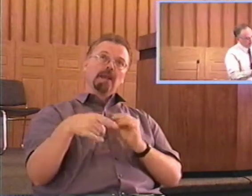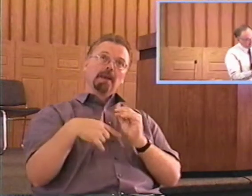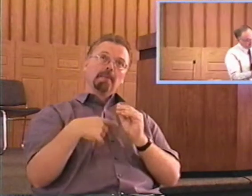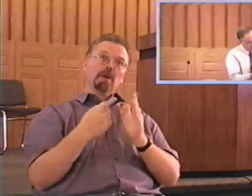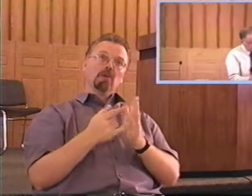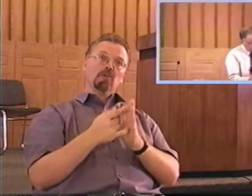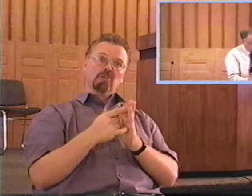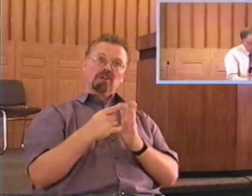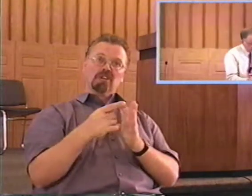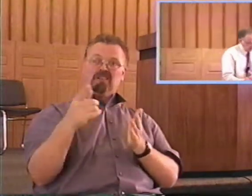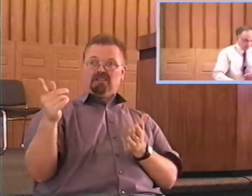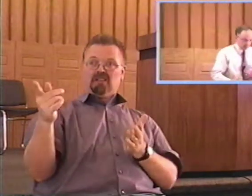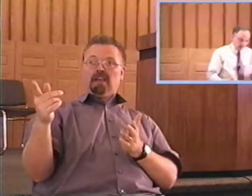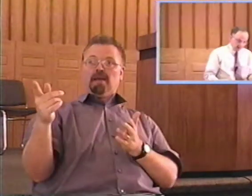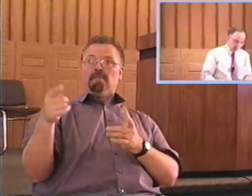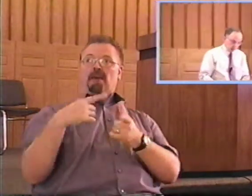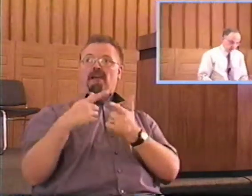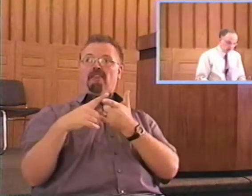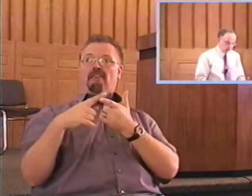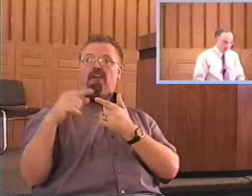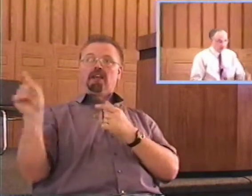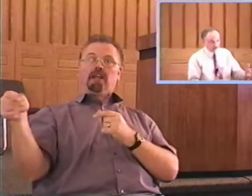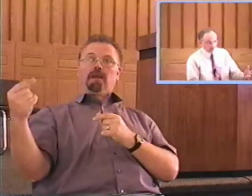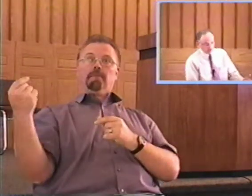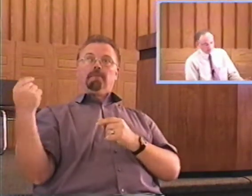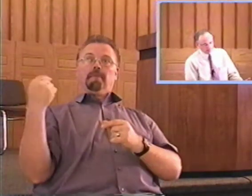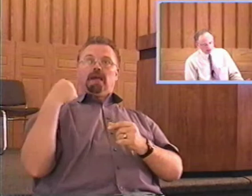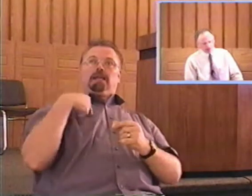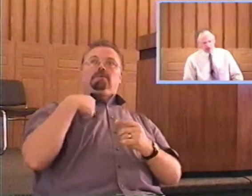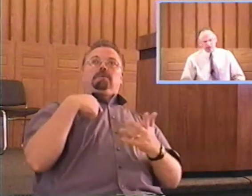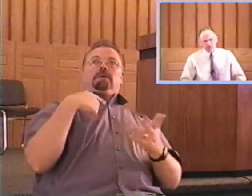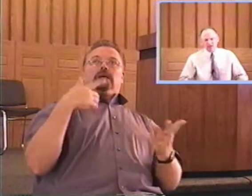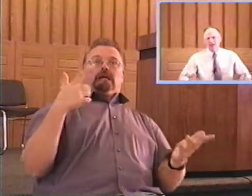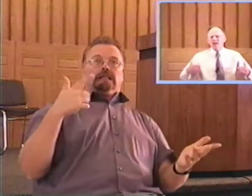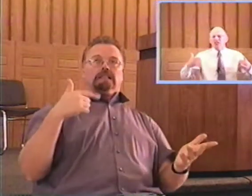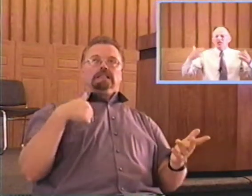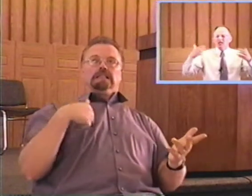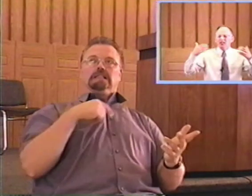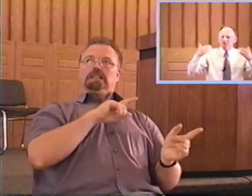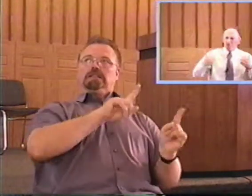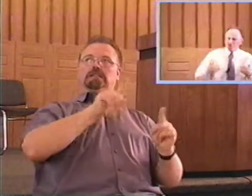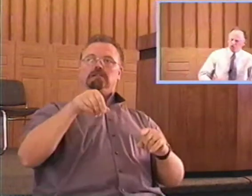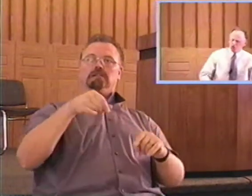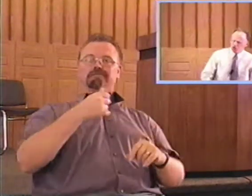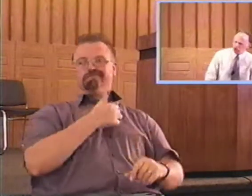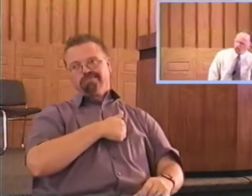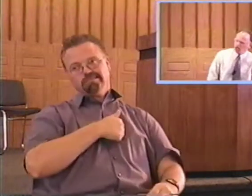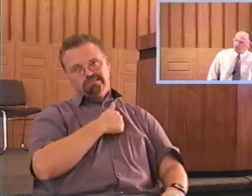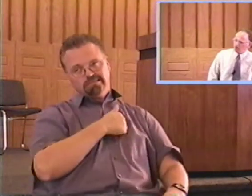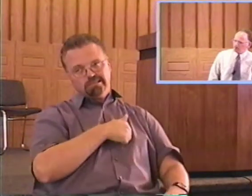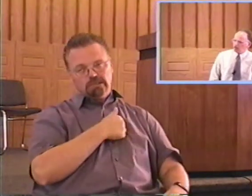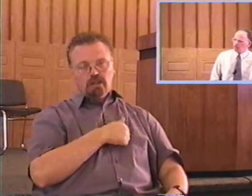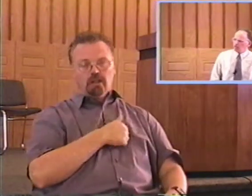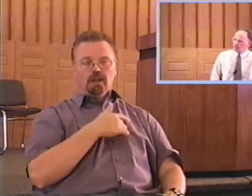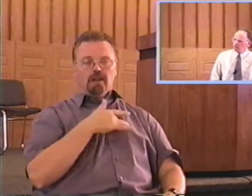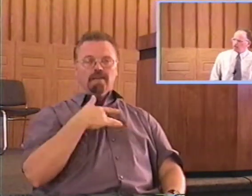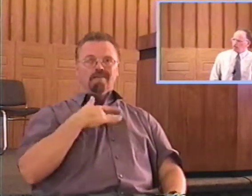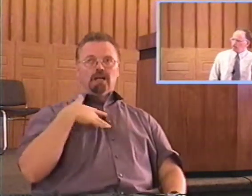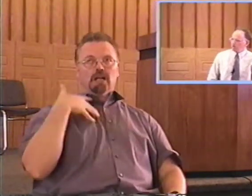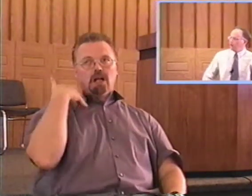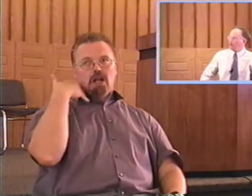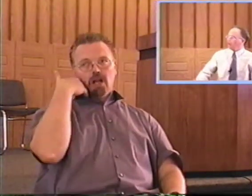back to you, and they found out about it, and you had to go to them, and you had to apologize, and you had to feel the shame of